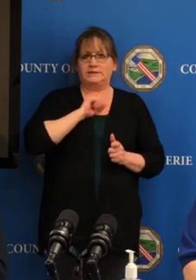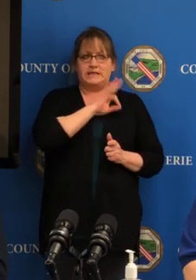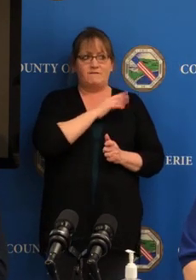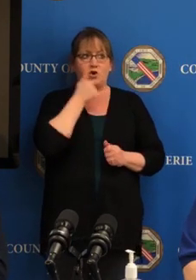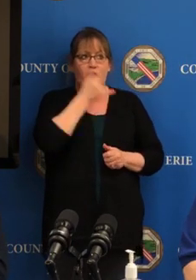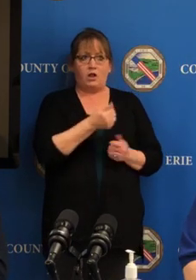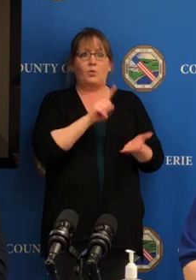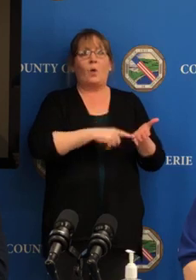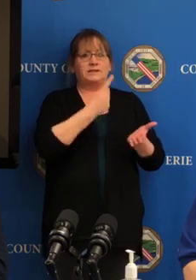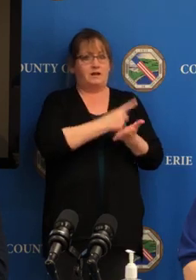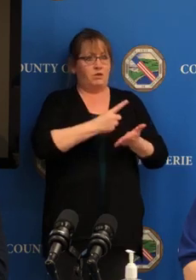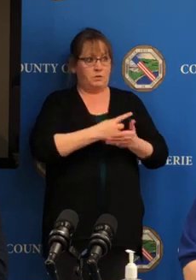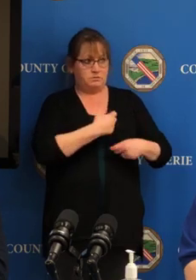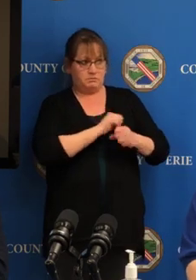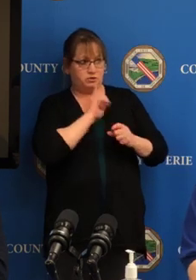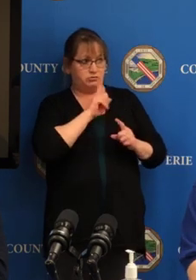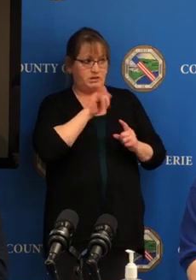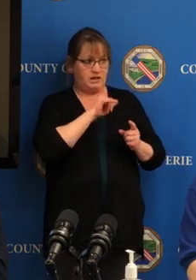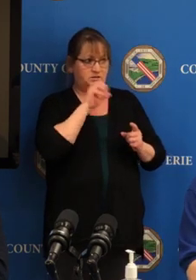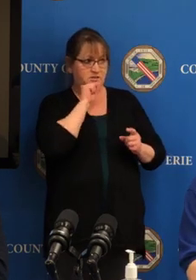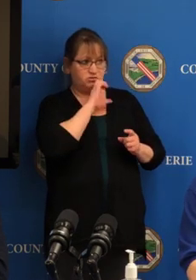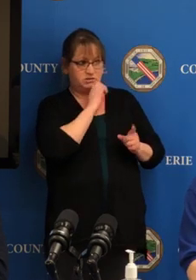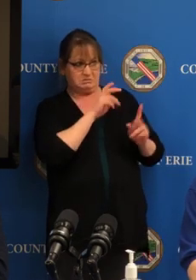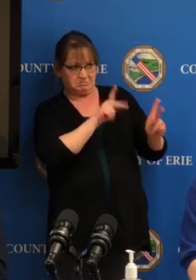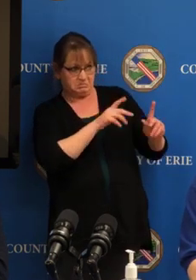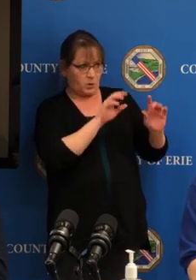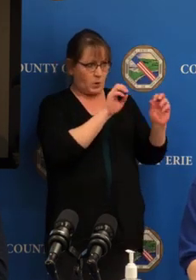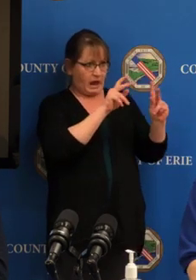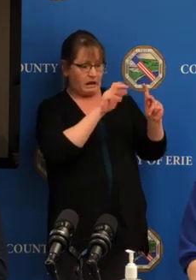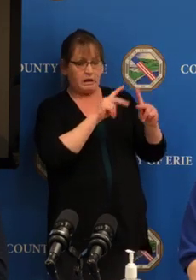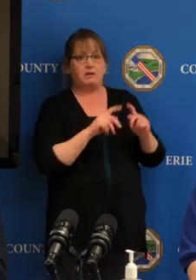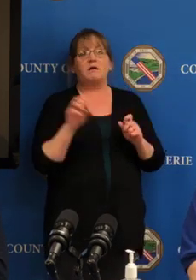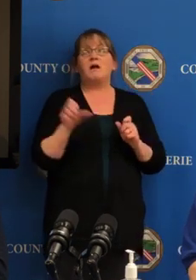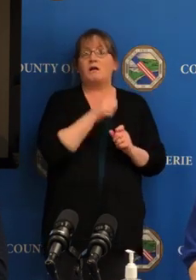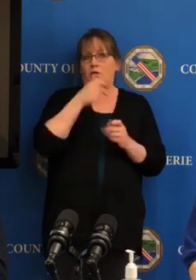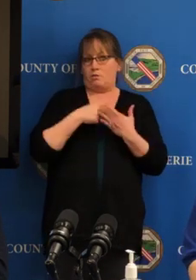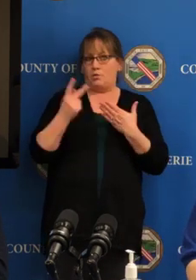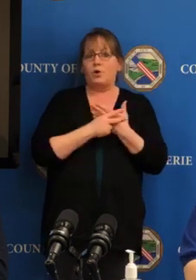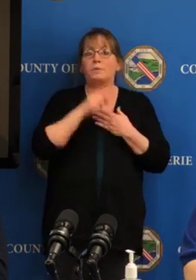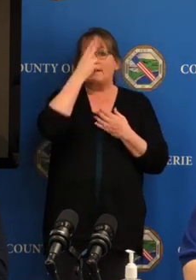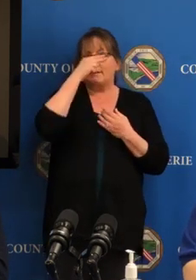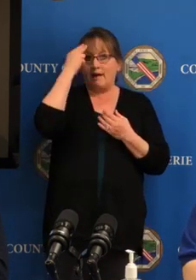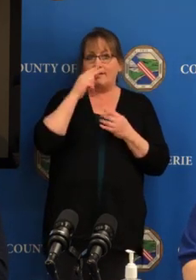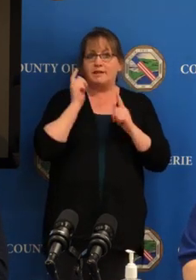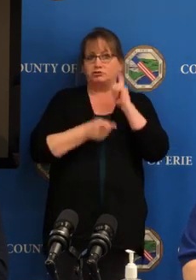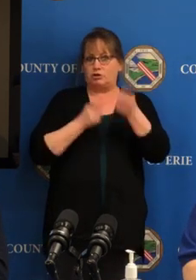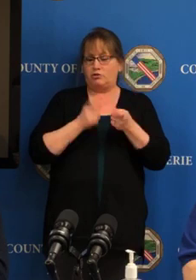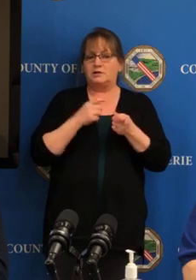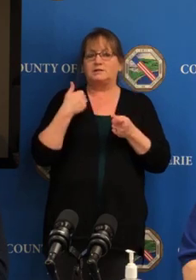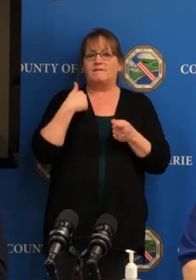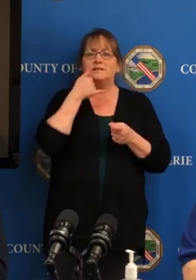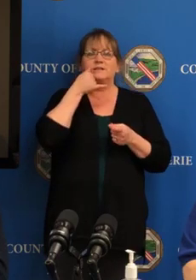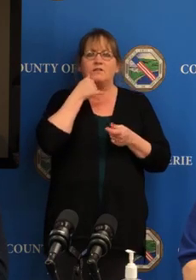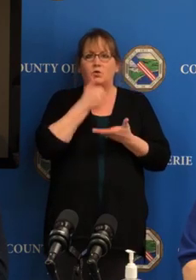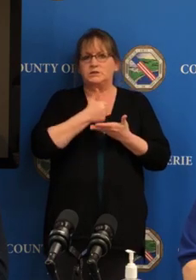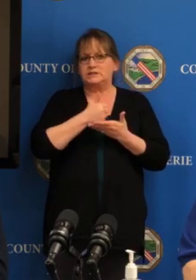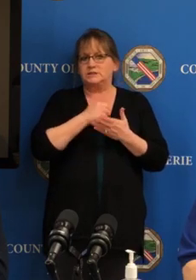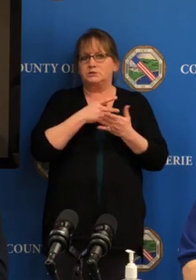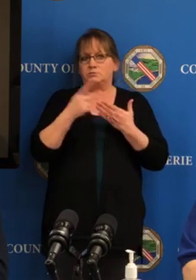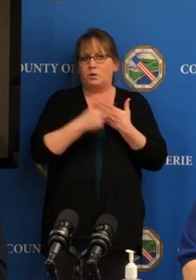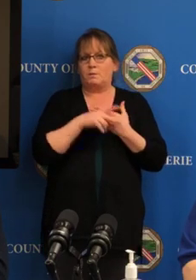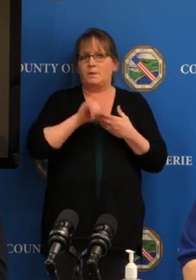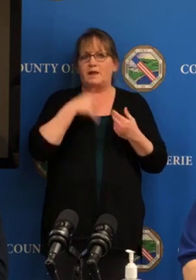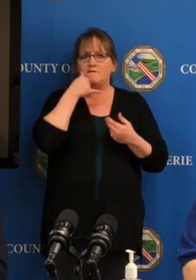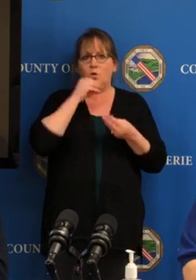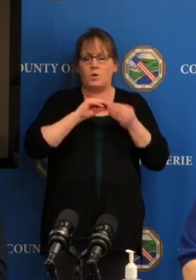a week to make sure that they are okay. Another program is Catholic Charities. They have the telephone assistance program. That phone